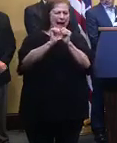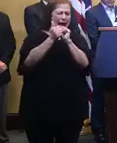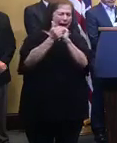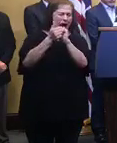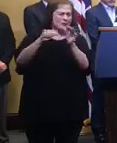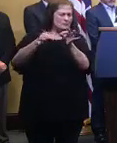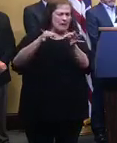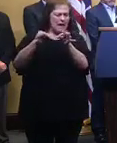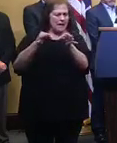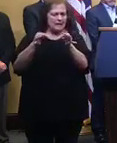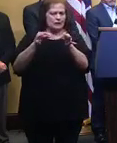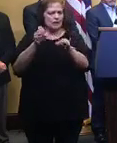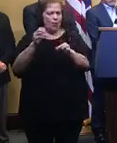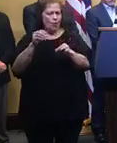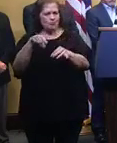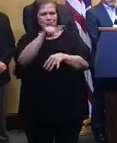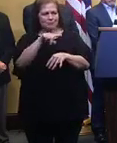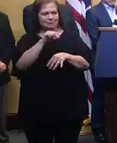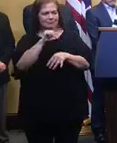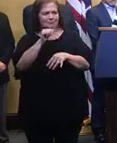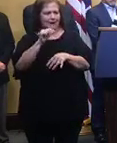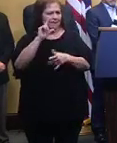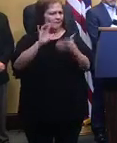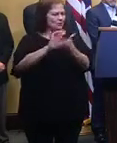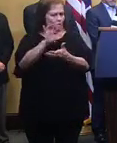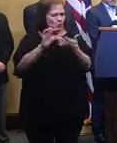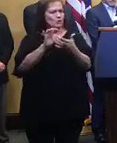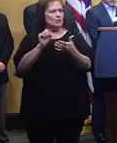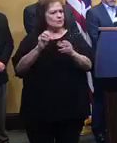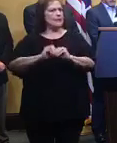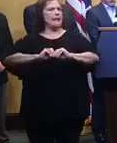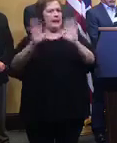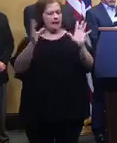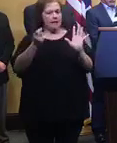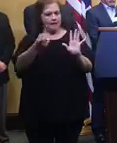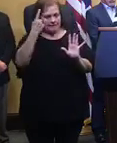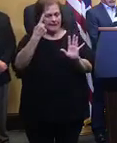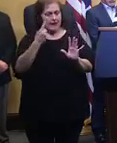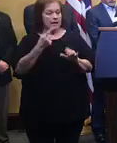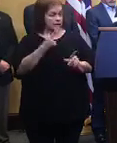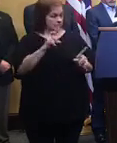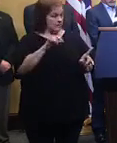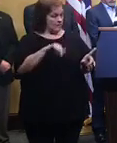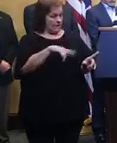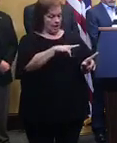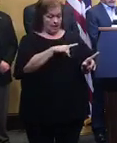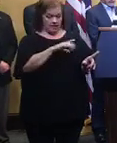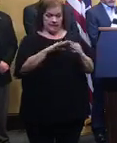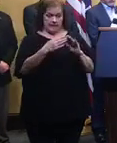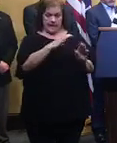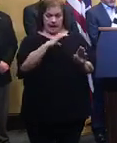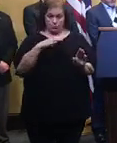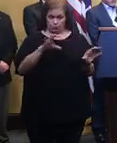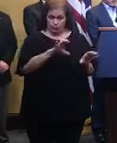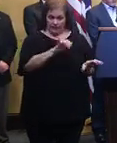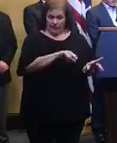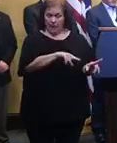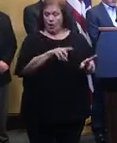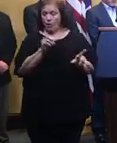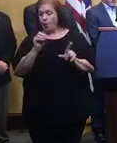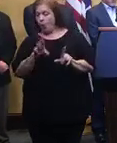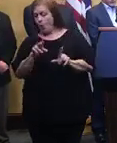no ambiguity in that, and we clearly understand, is it something that the city council will allow them to do, or does this need to